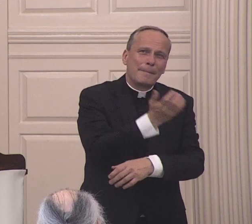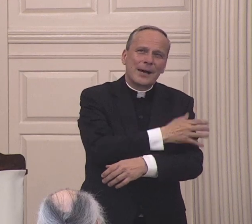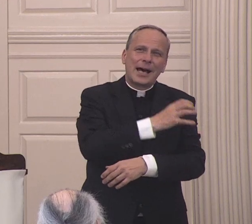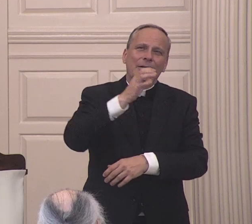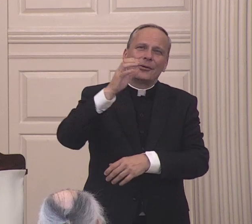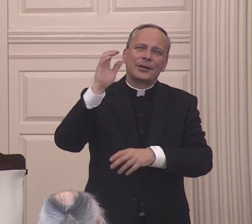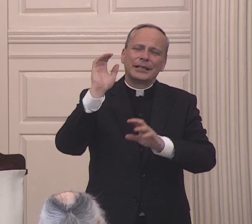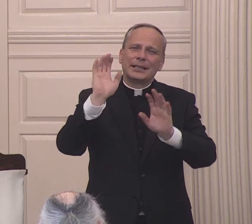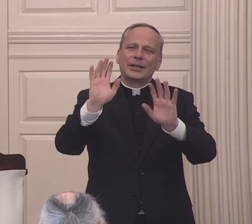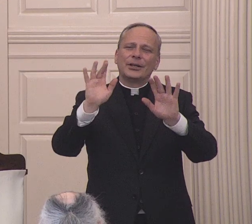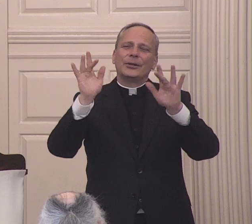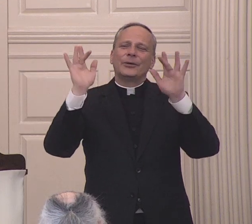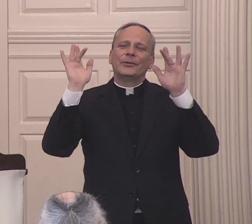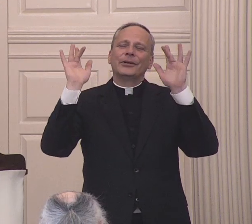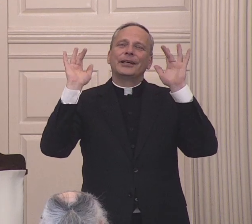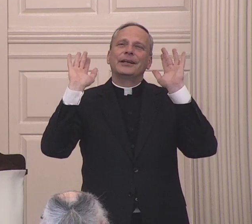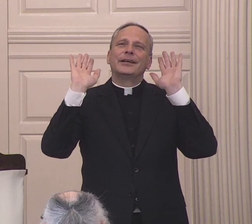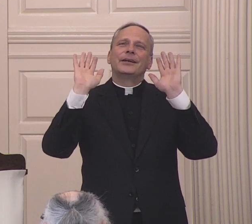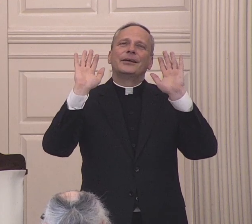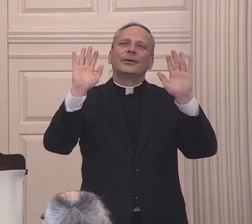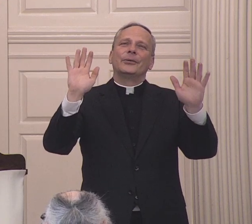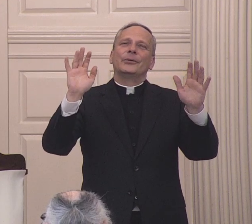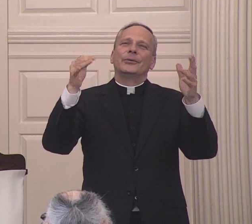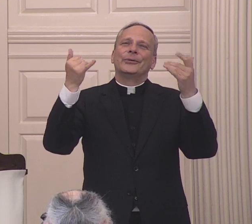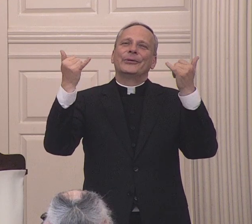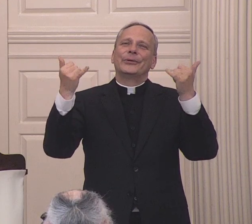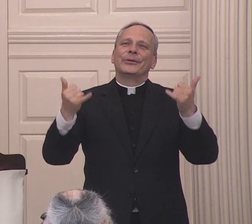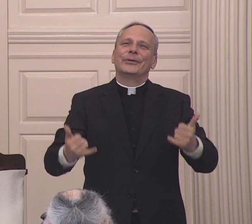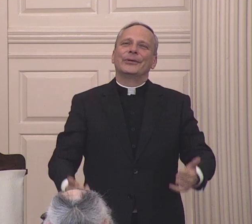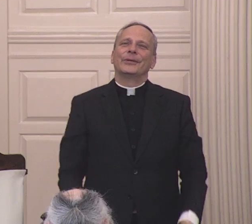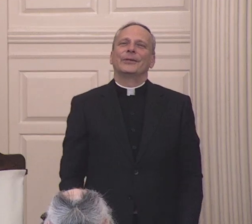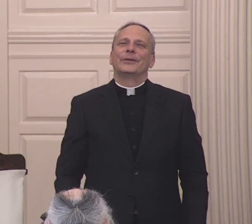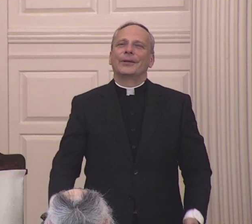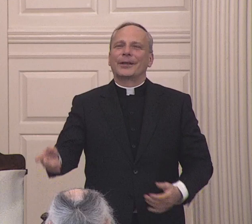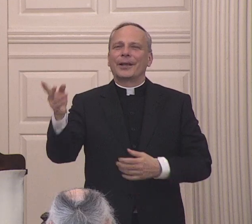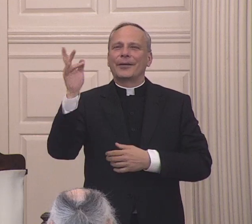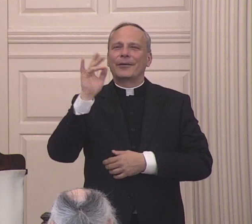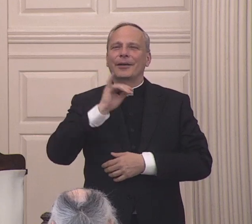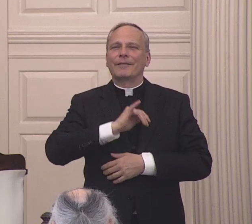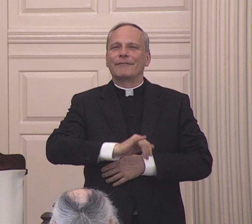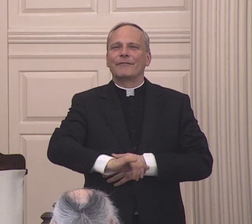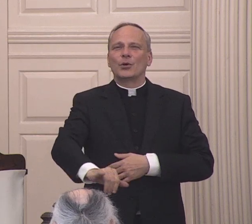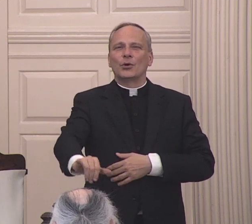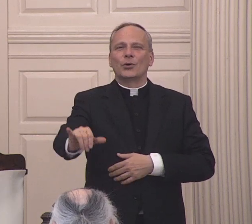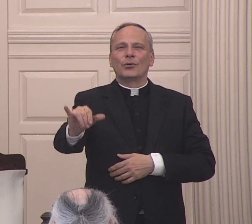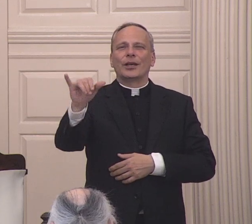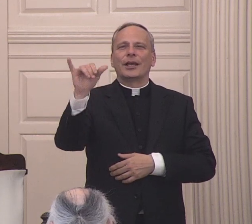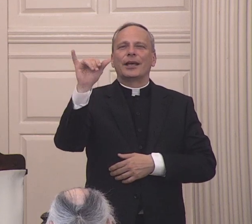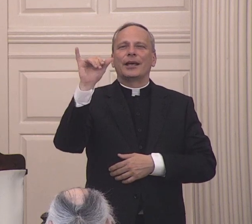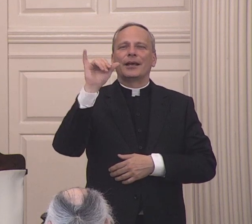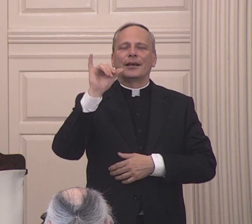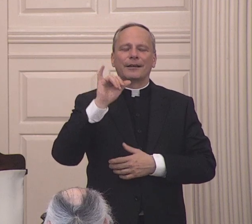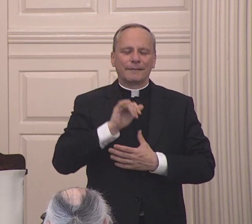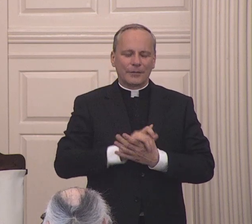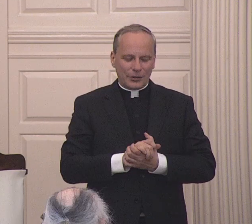the power, and the glory are yours, now and